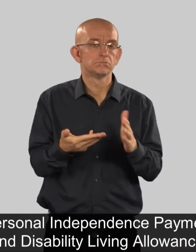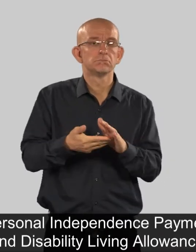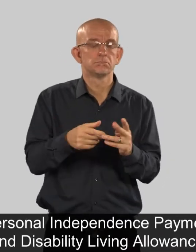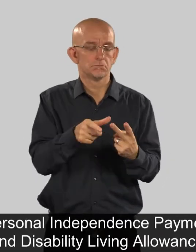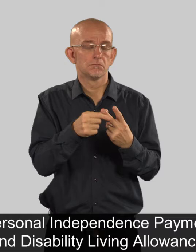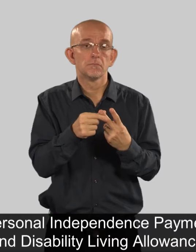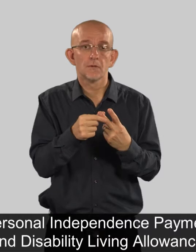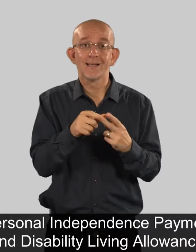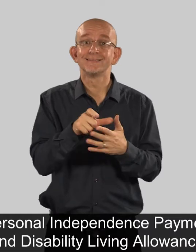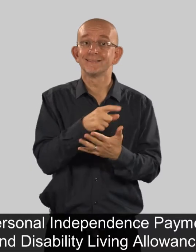living allowance.